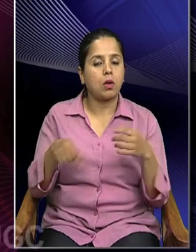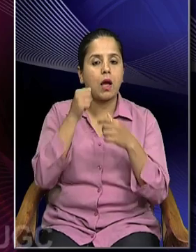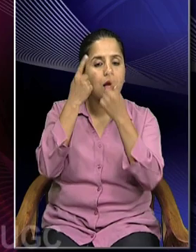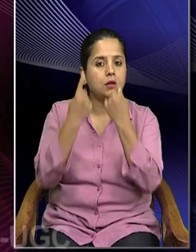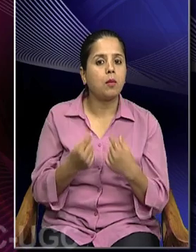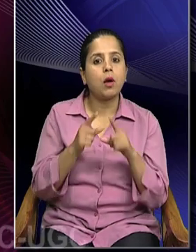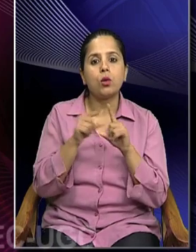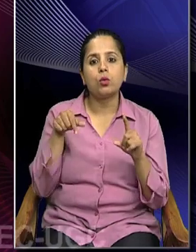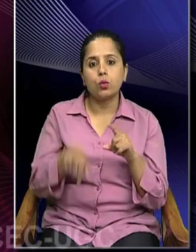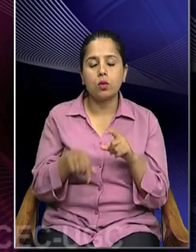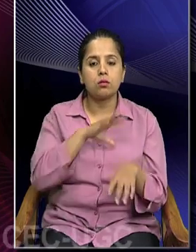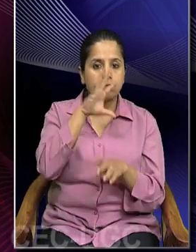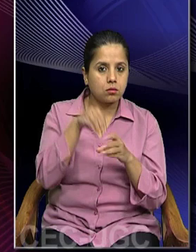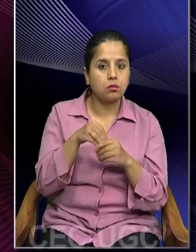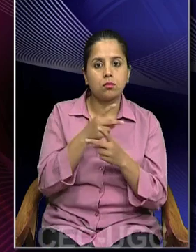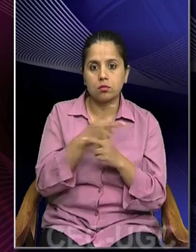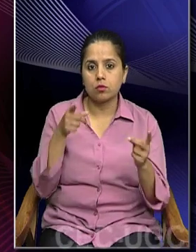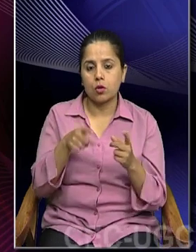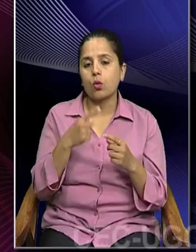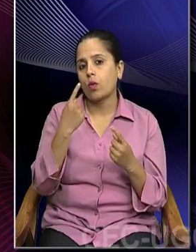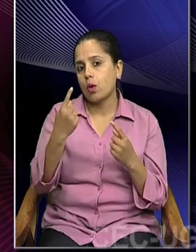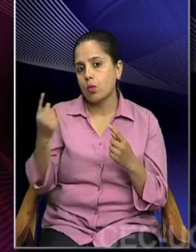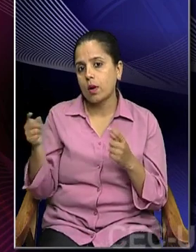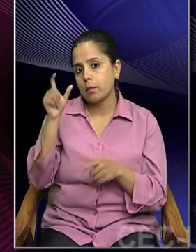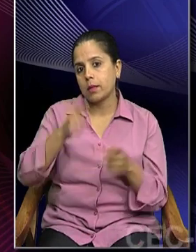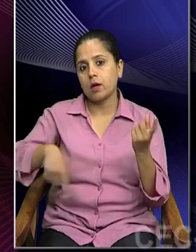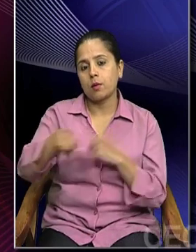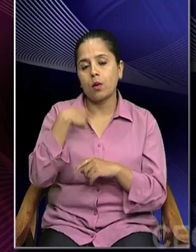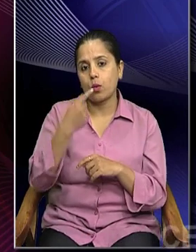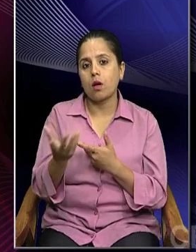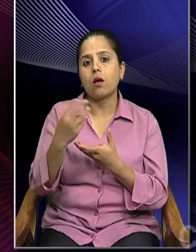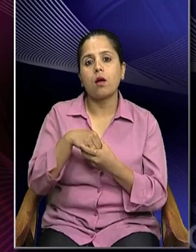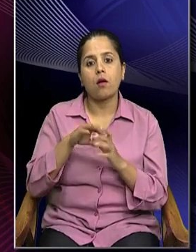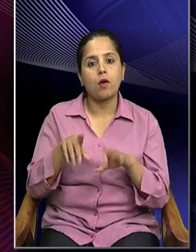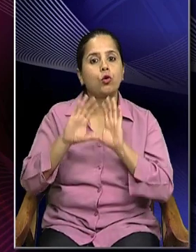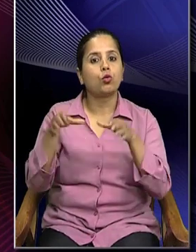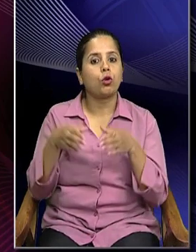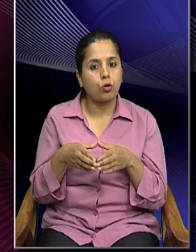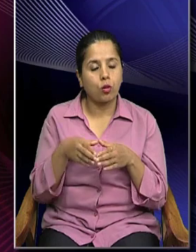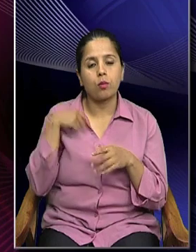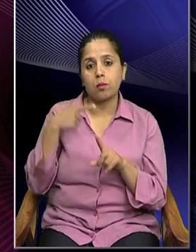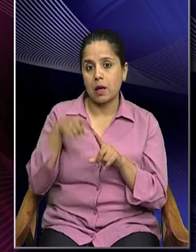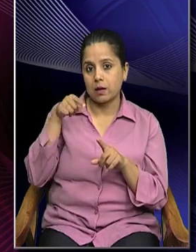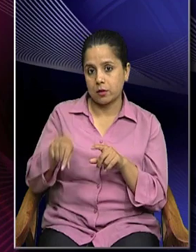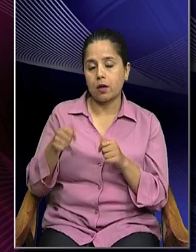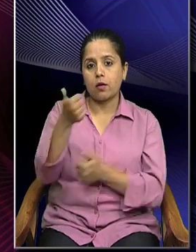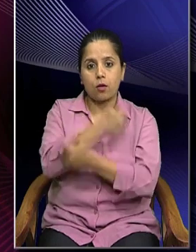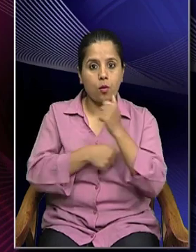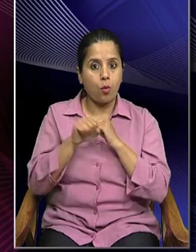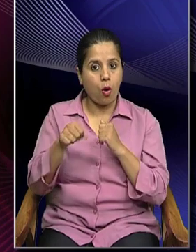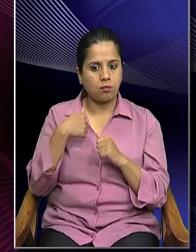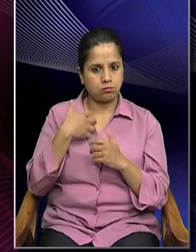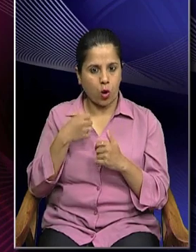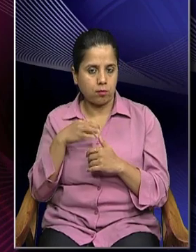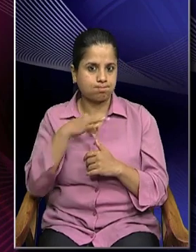the basis of the contribution of each individual who are a part of that group, and there is a competitive spirit which